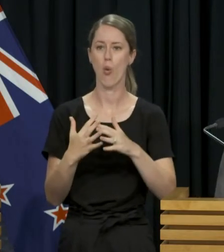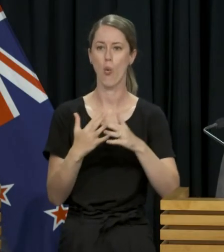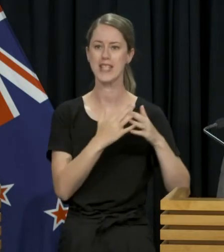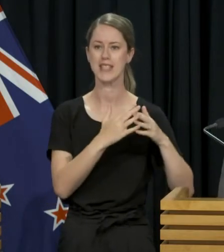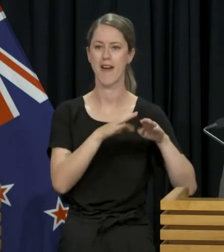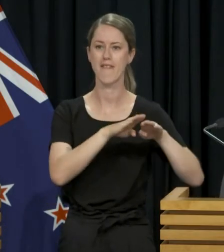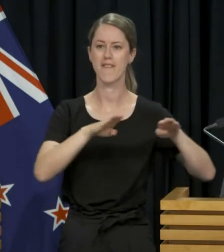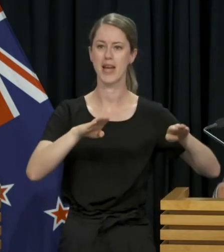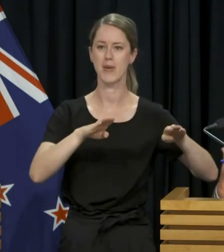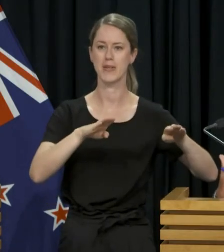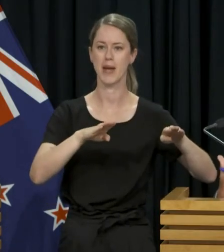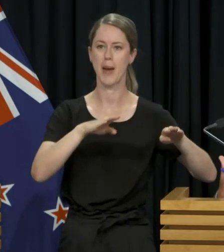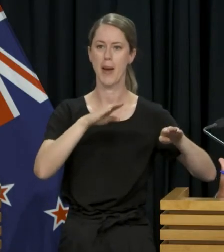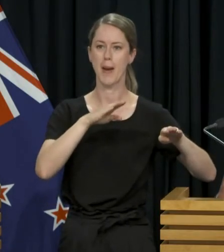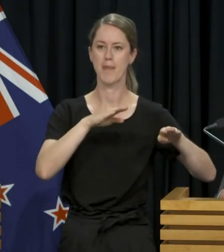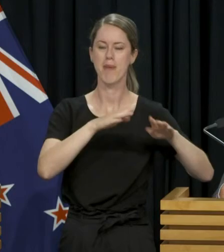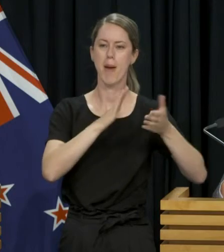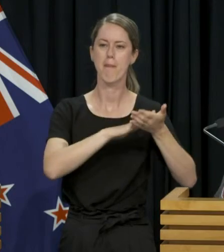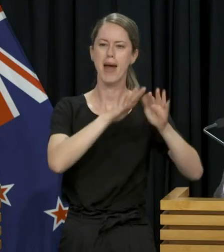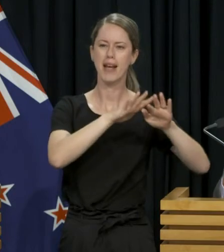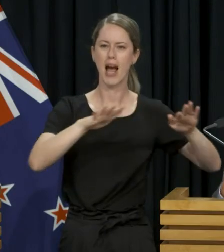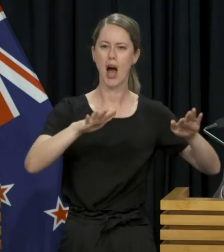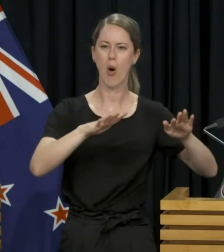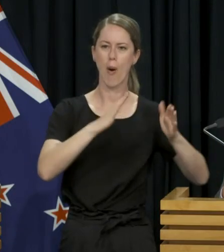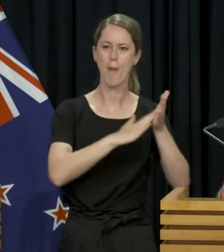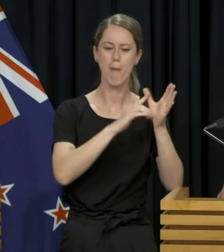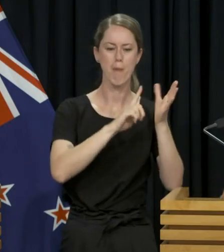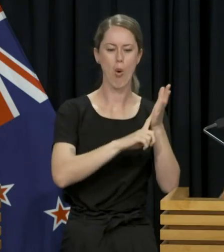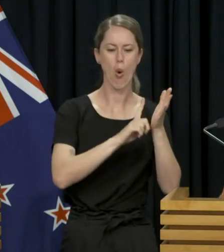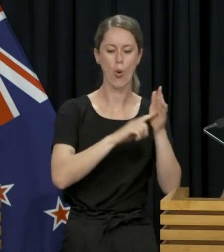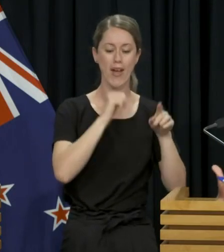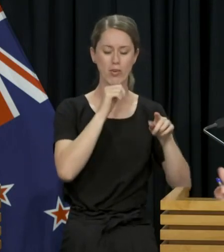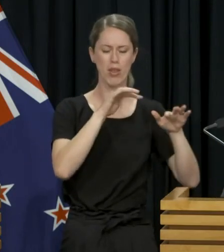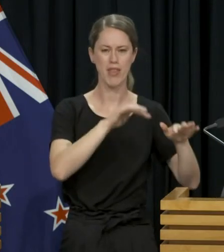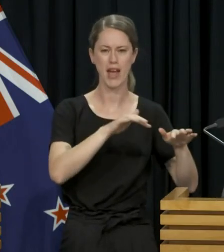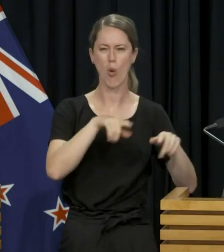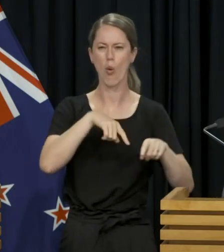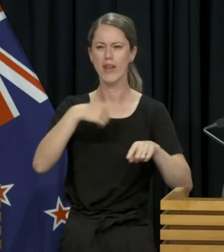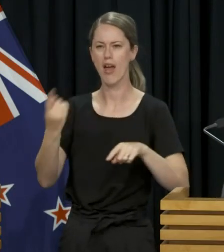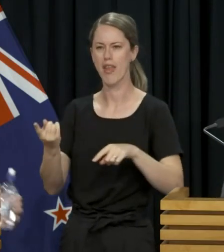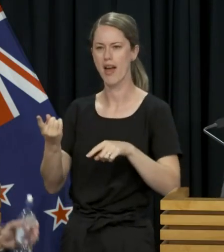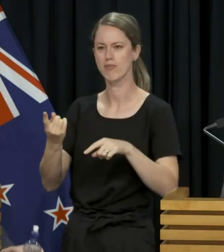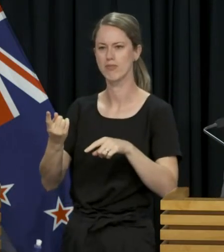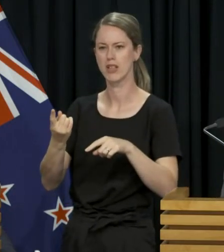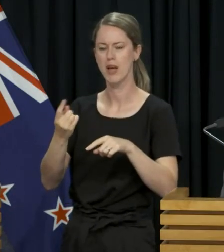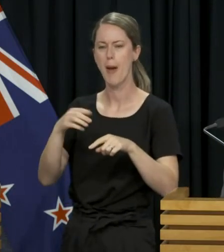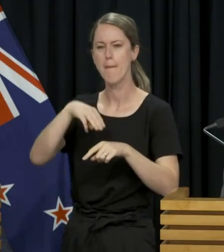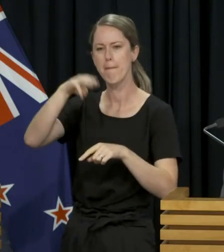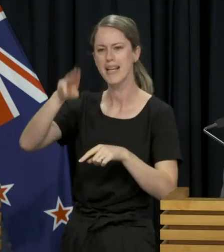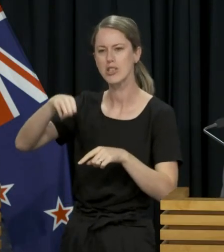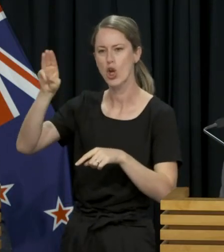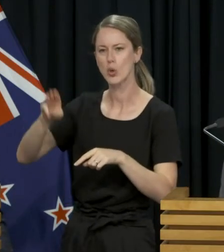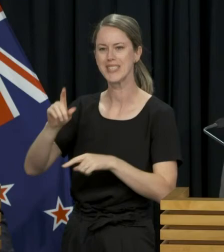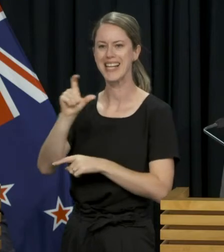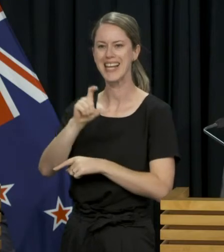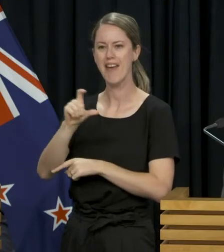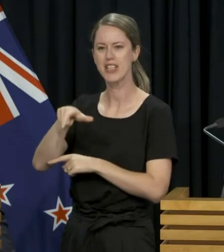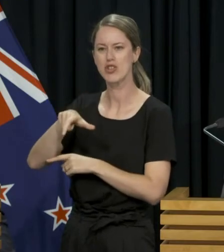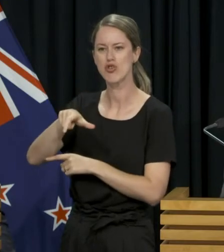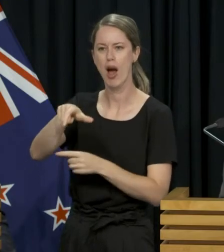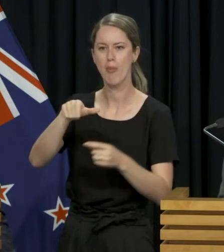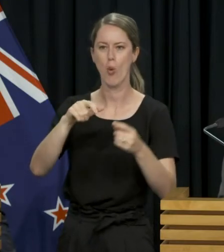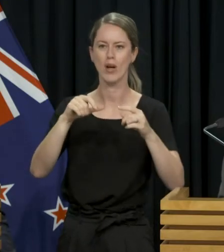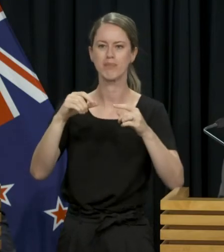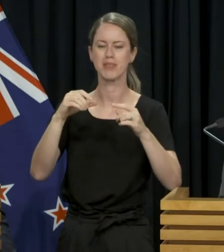City Mall, if you were in those shops or the 2 takeaway places, McDonald's, Cavendish Drive and Subway